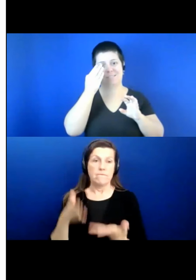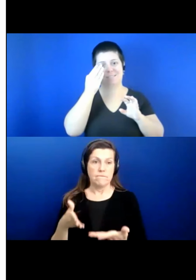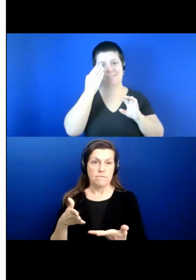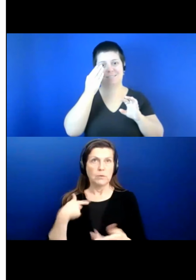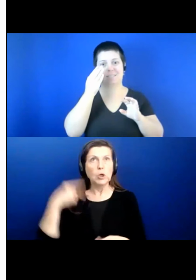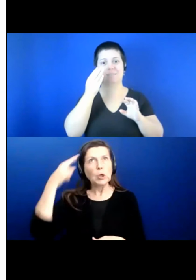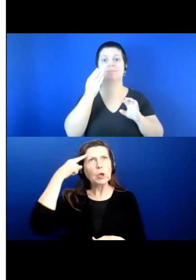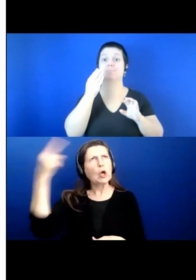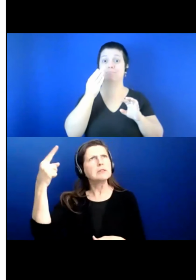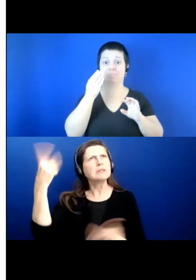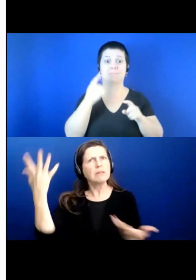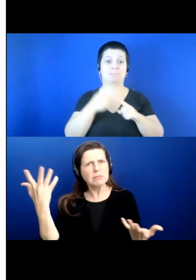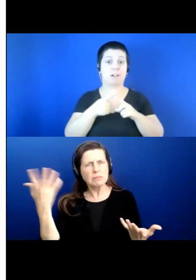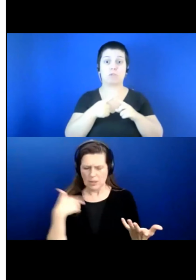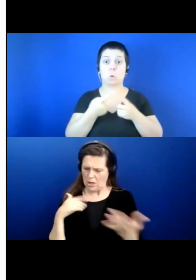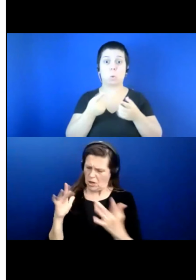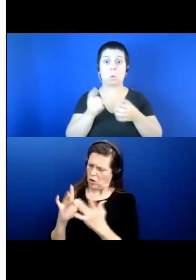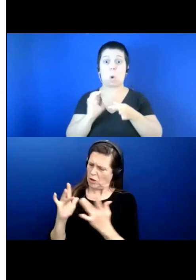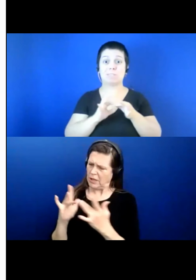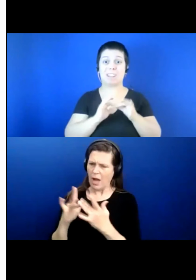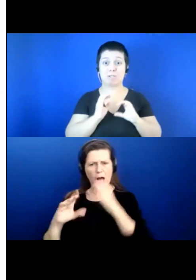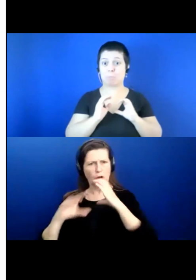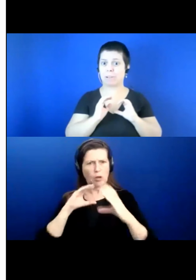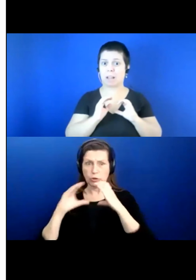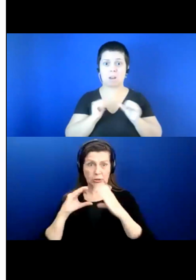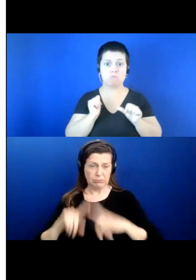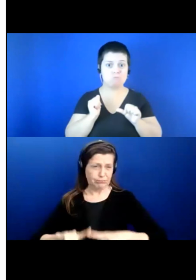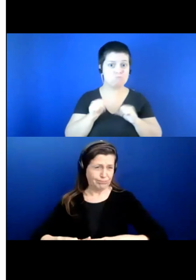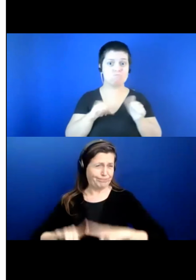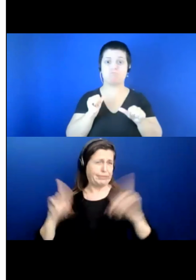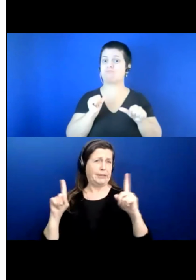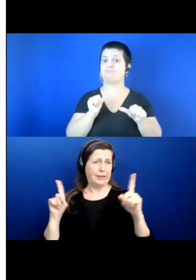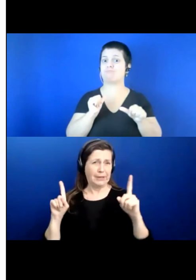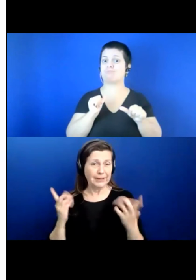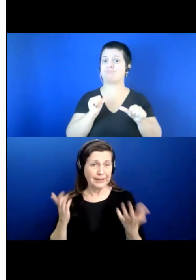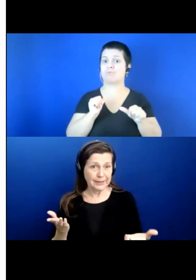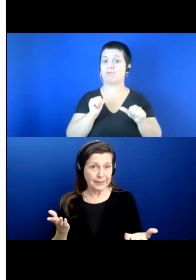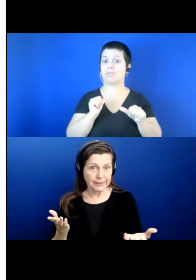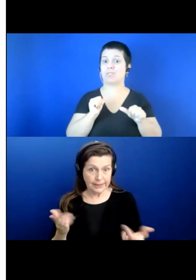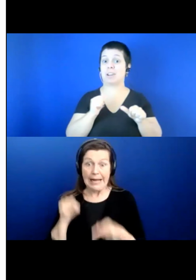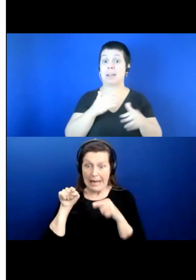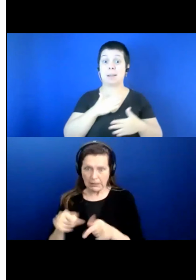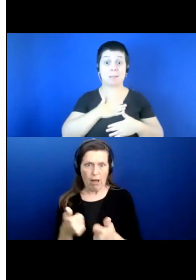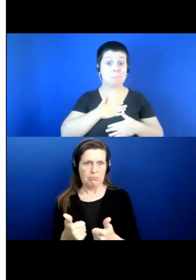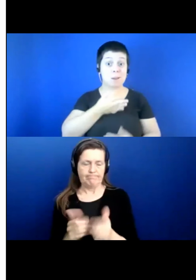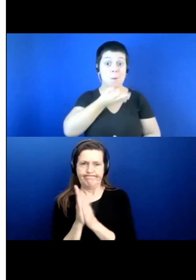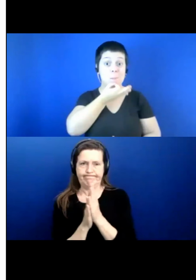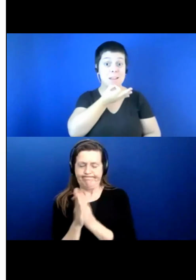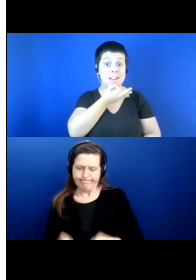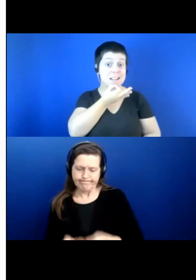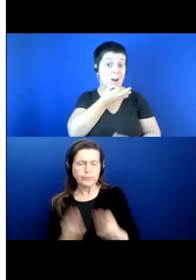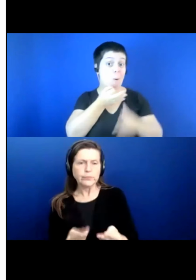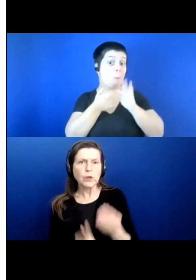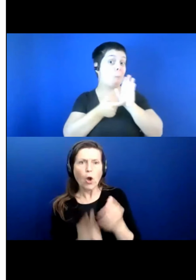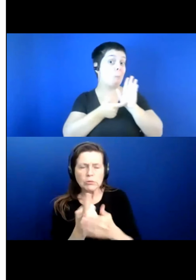of contact and communication. And in my opinion, it does offer good opportunities of awareness raising